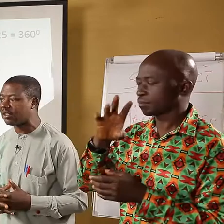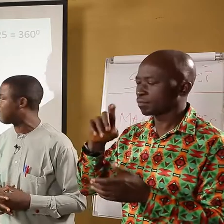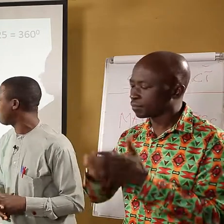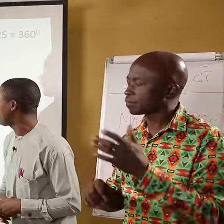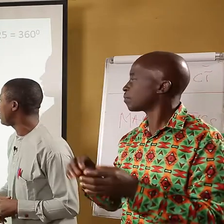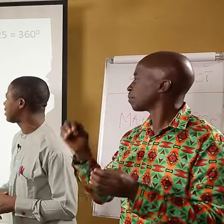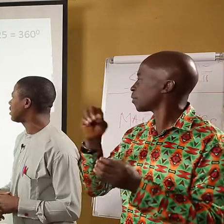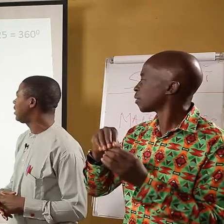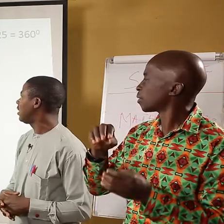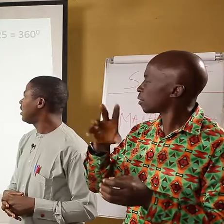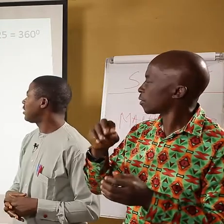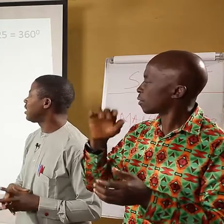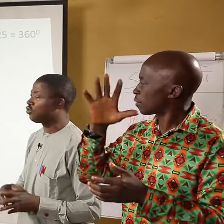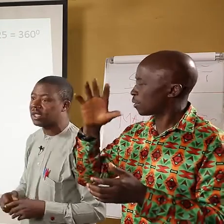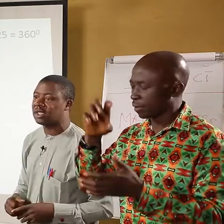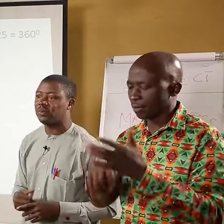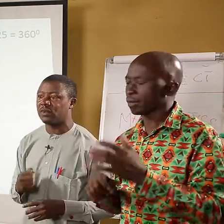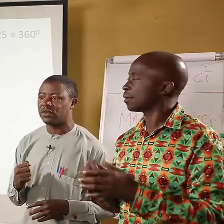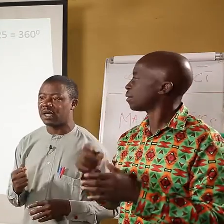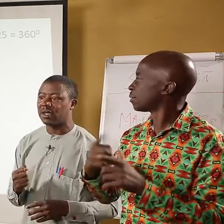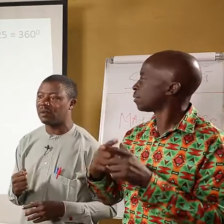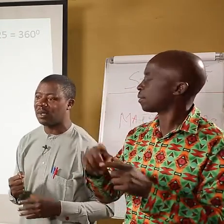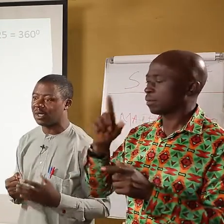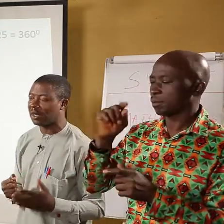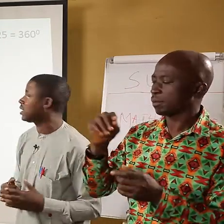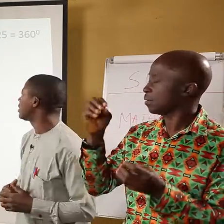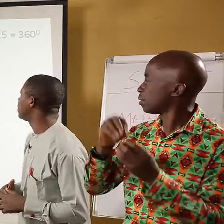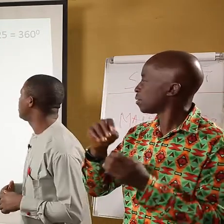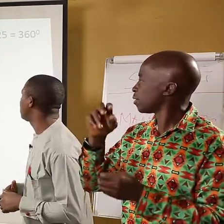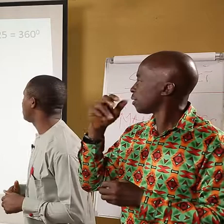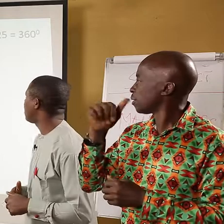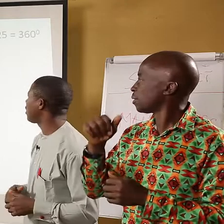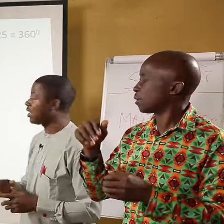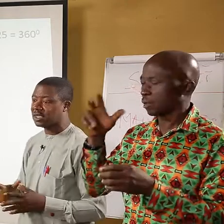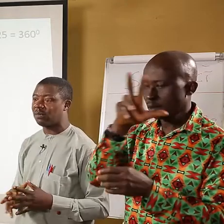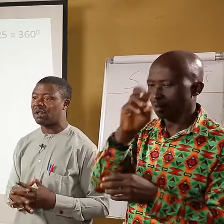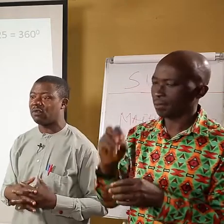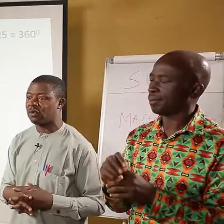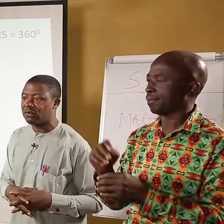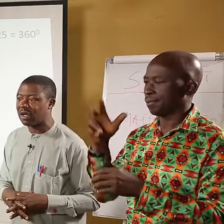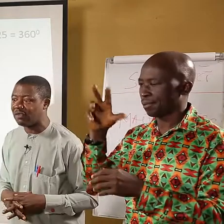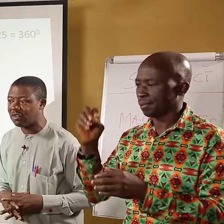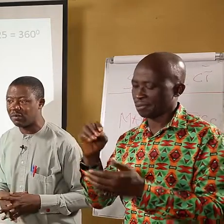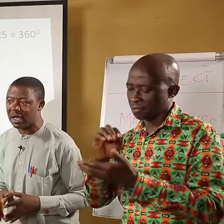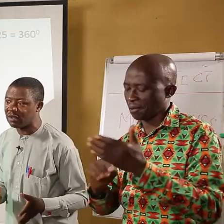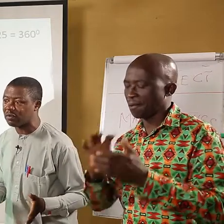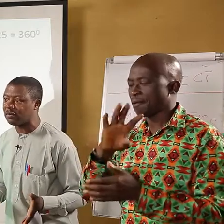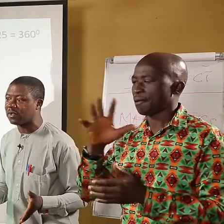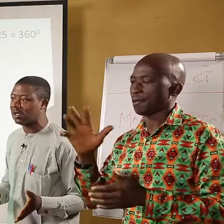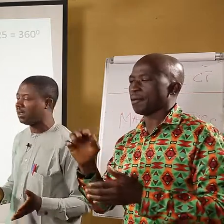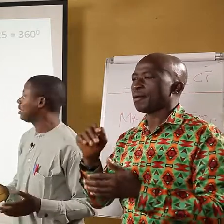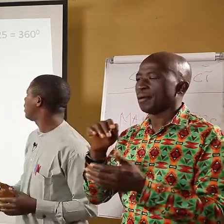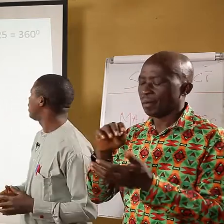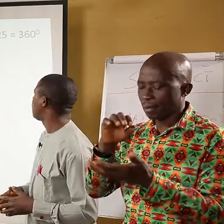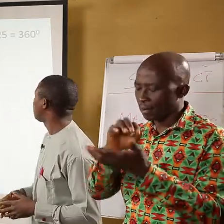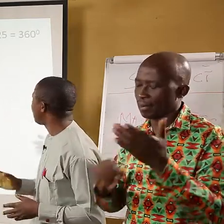another x, 5x. Then 20 plus 10, making 30. And 30 minus 45 is minus